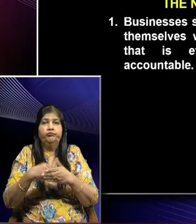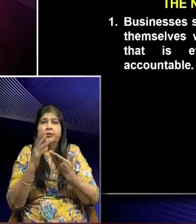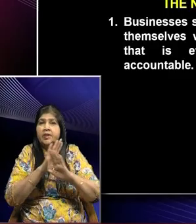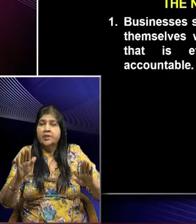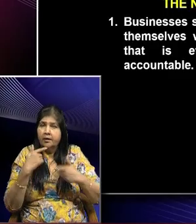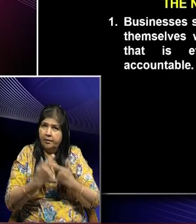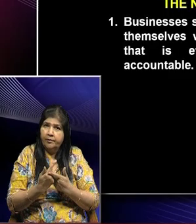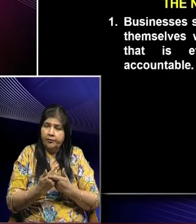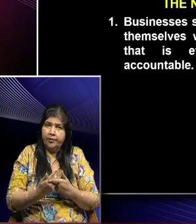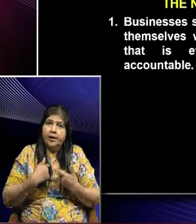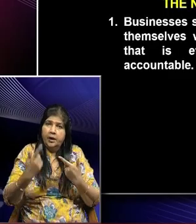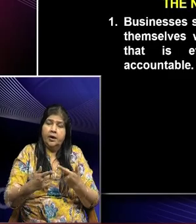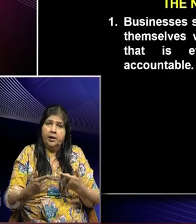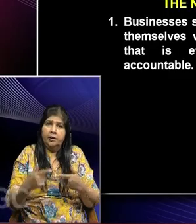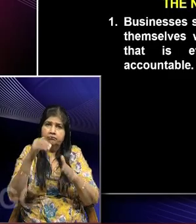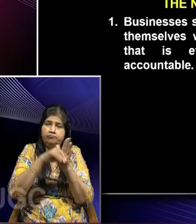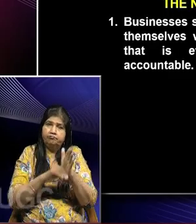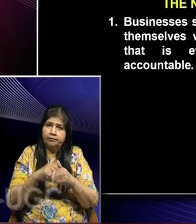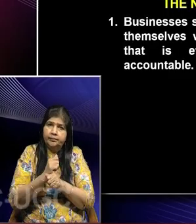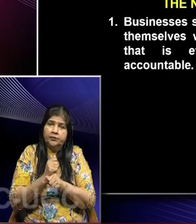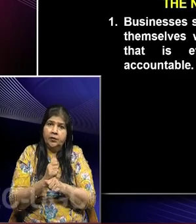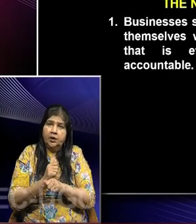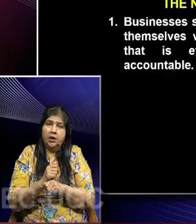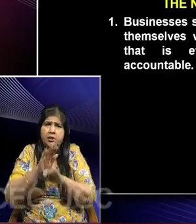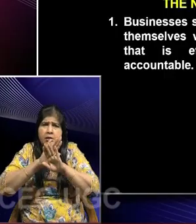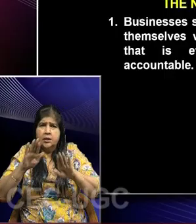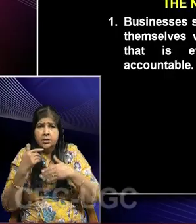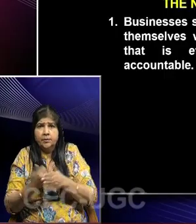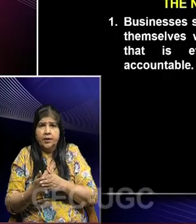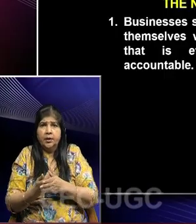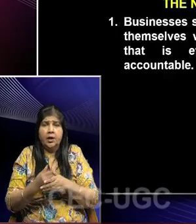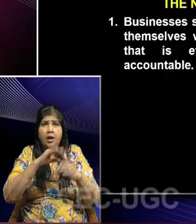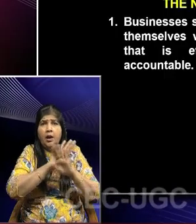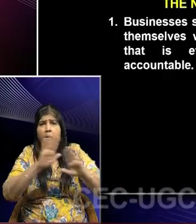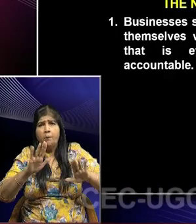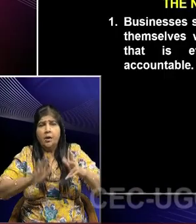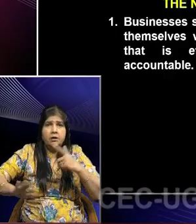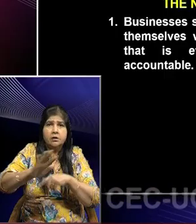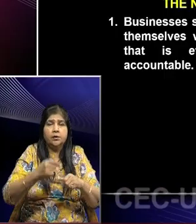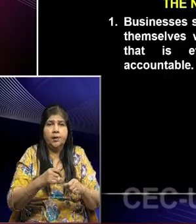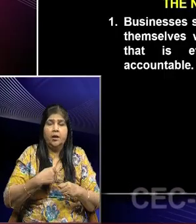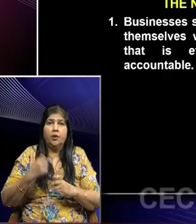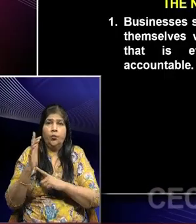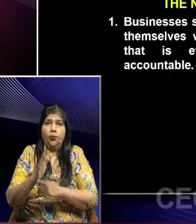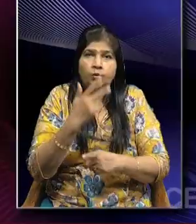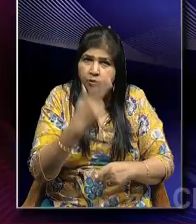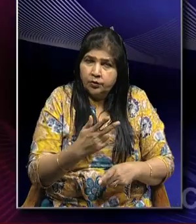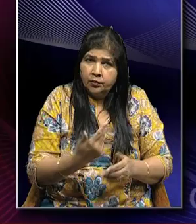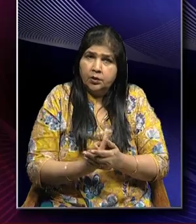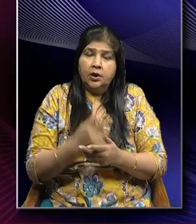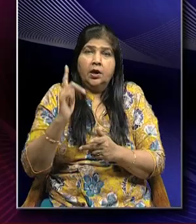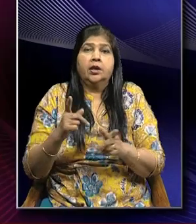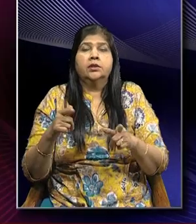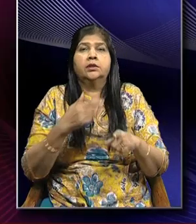should be conducted in a manner which is ethical, transparent. There is complete transparency into your behavior, and there has to